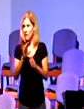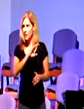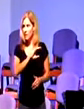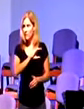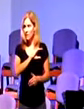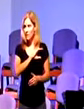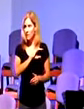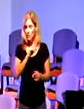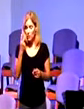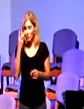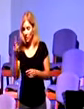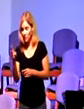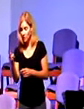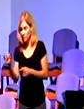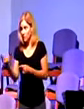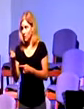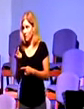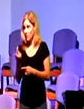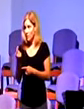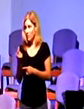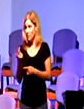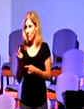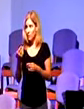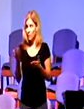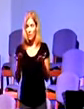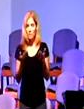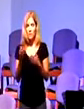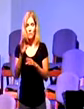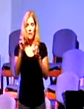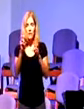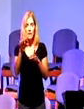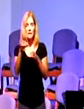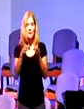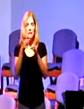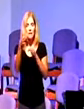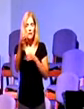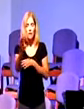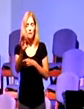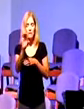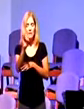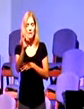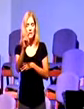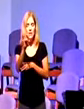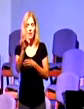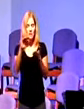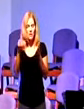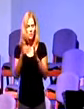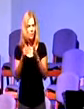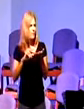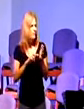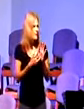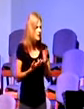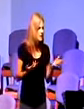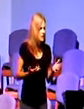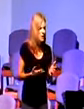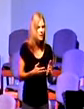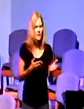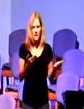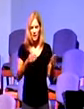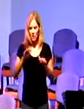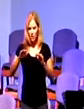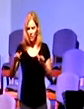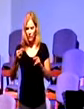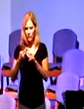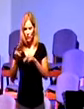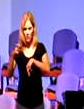police eventually spotted us, picked us up, and took us to what is known as a detention center. So a detention center is a place where you take children for